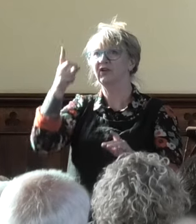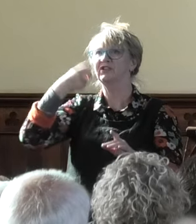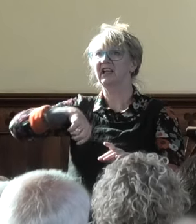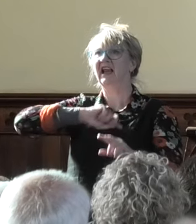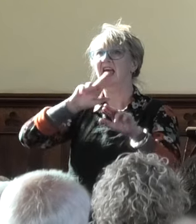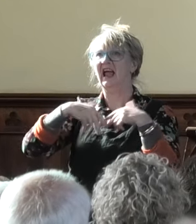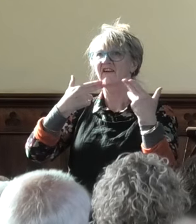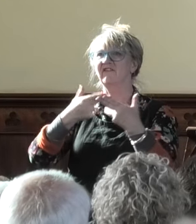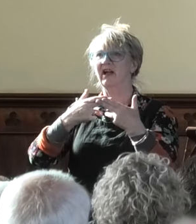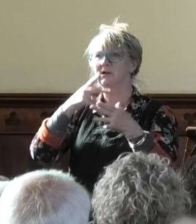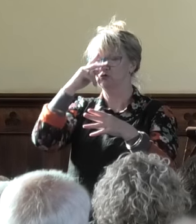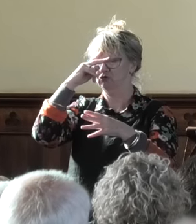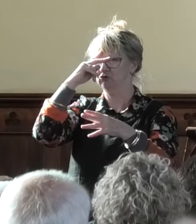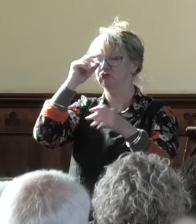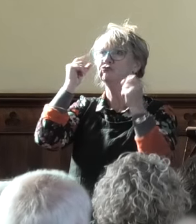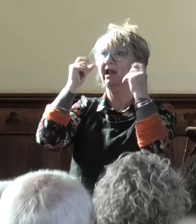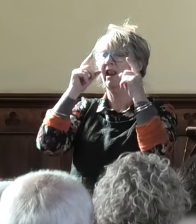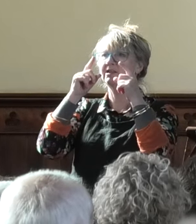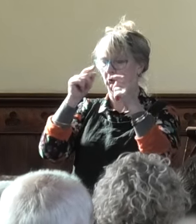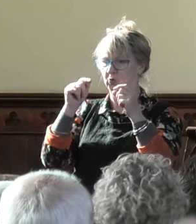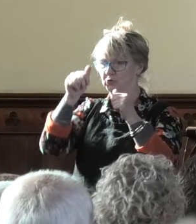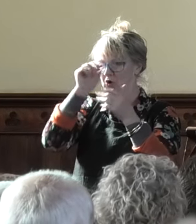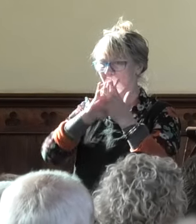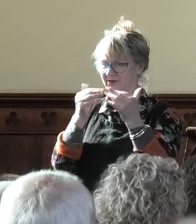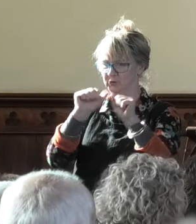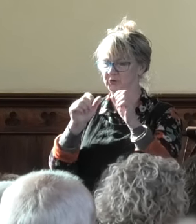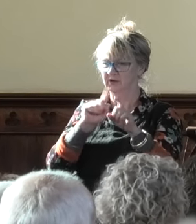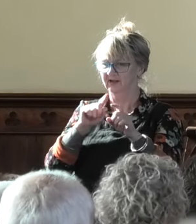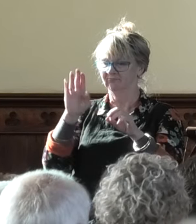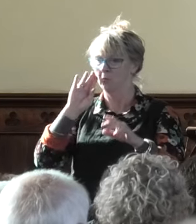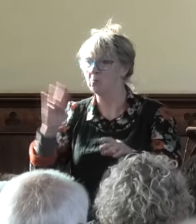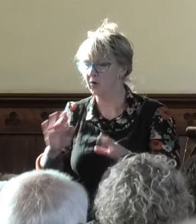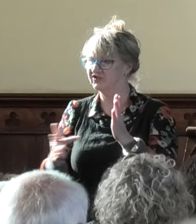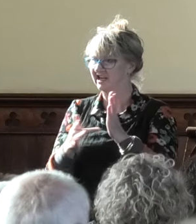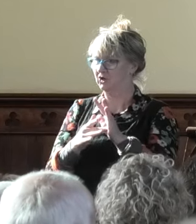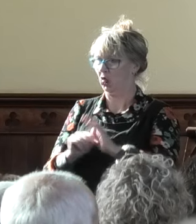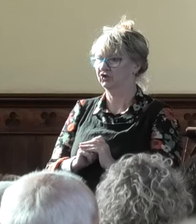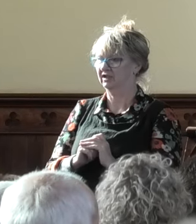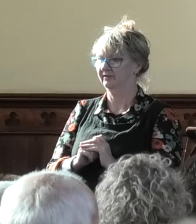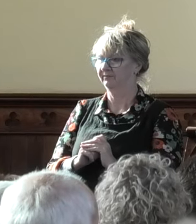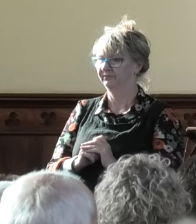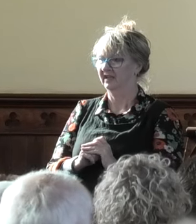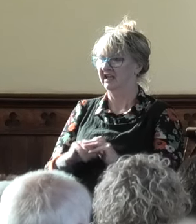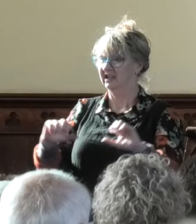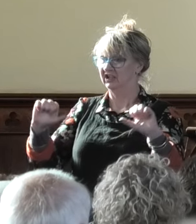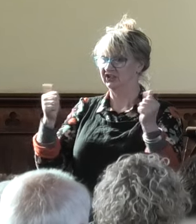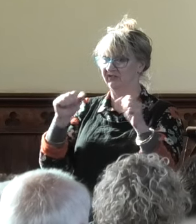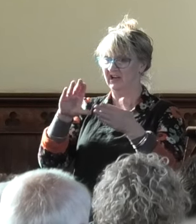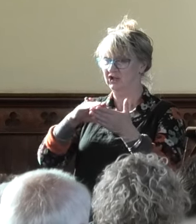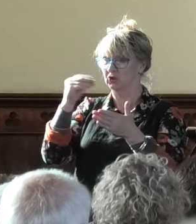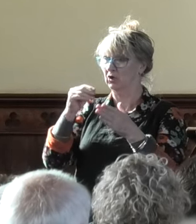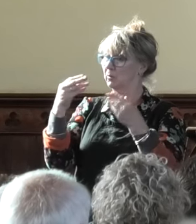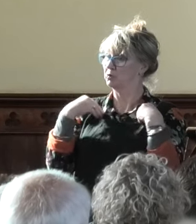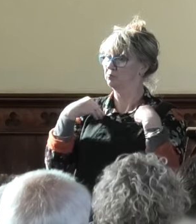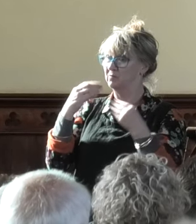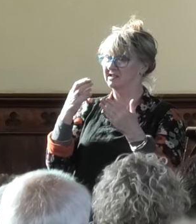family to come to grips with modern technology. After finishing intermediate at Concordia College in Adelaide, she went to business